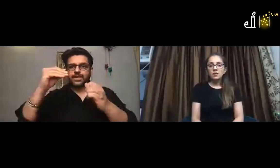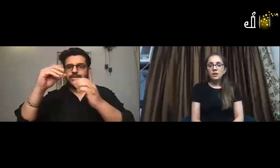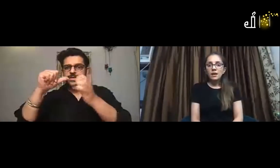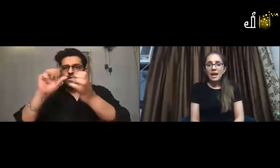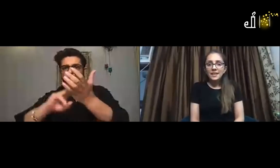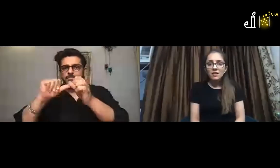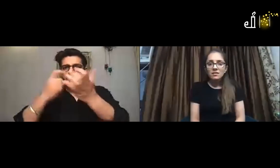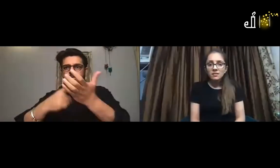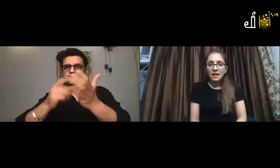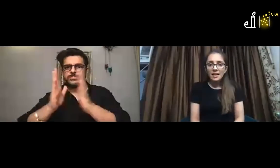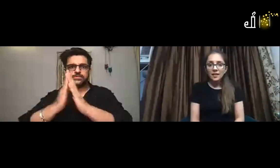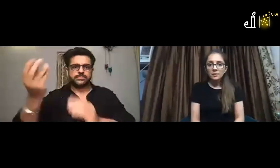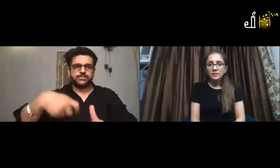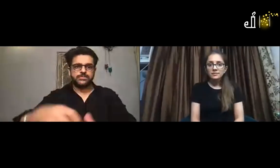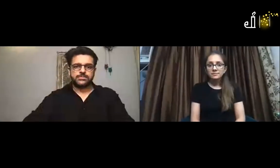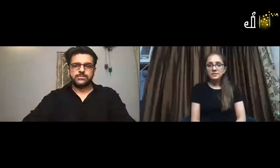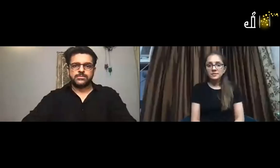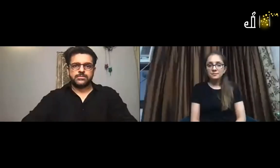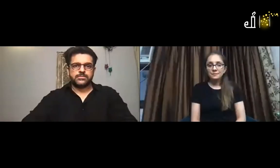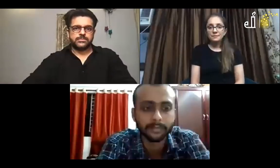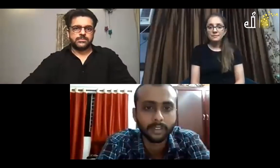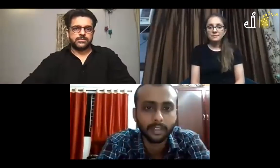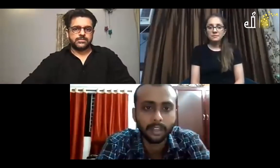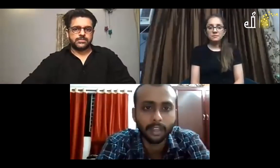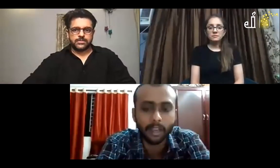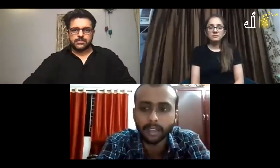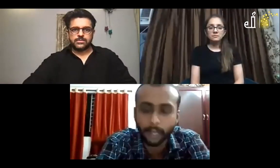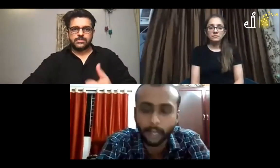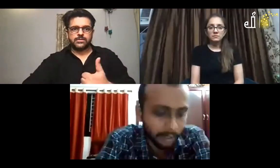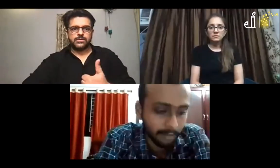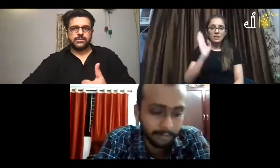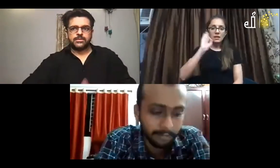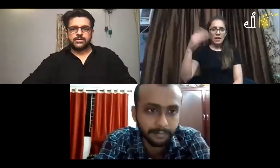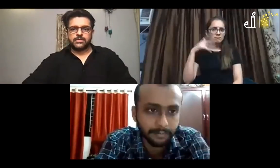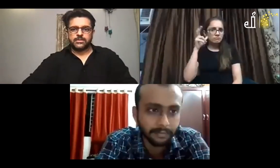Am I audible? Anna and Amar. Hi, am I